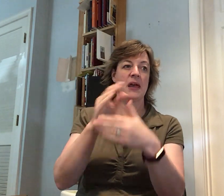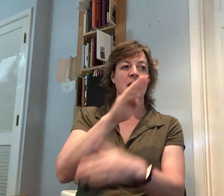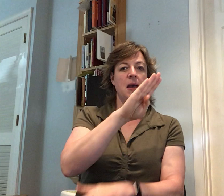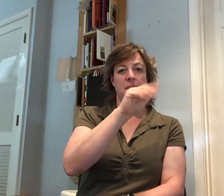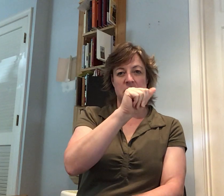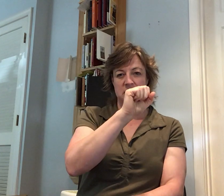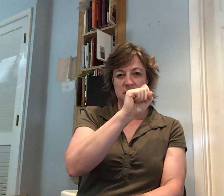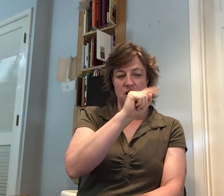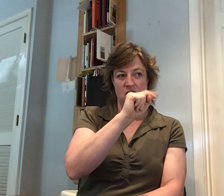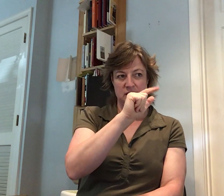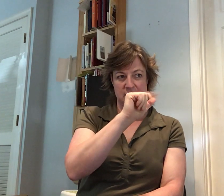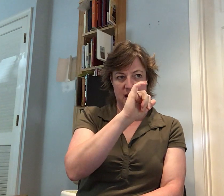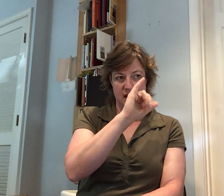rhyolitic lava volcanoes.